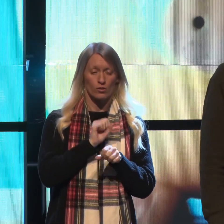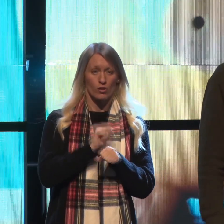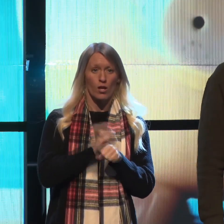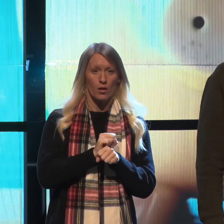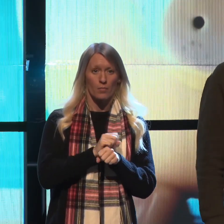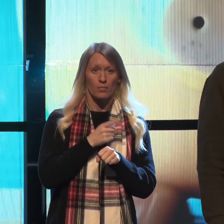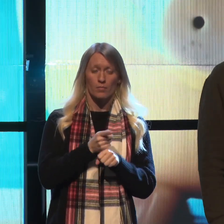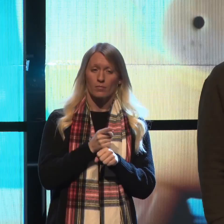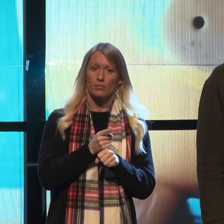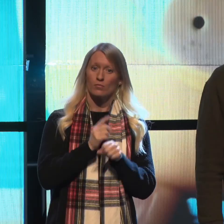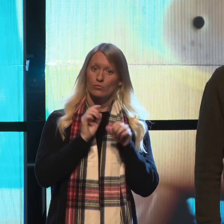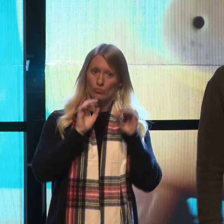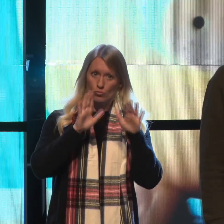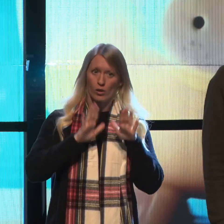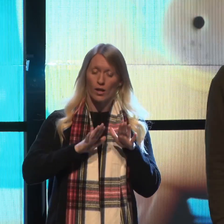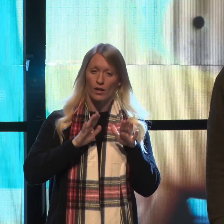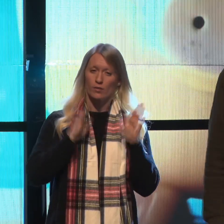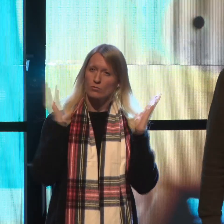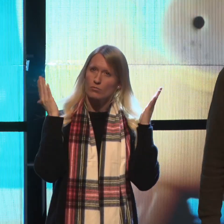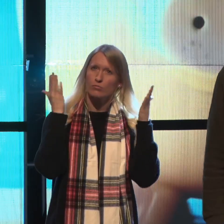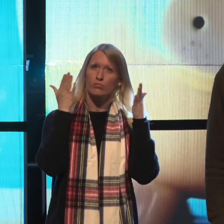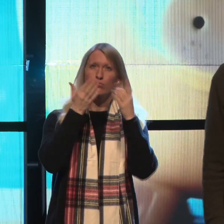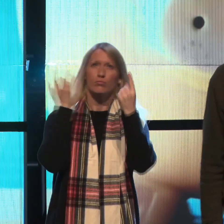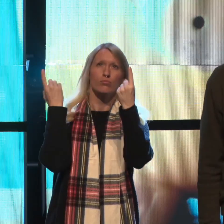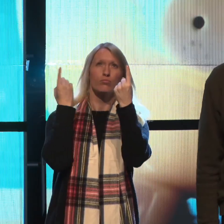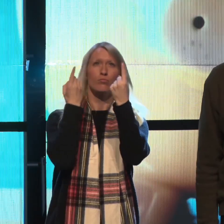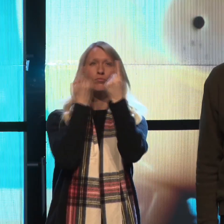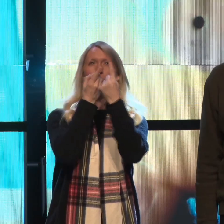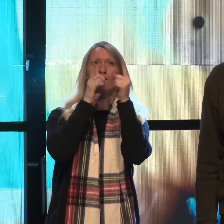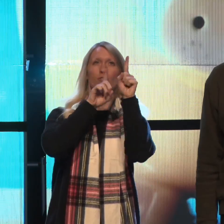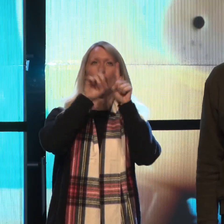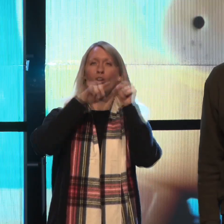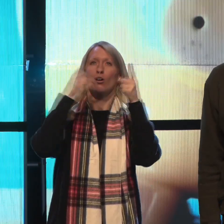great track, was headed for the stars.